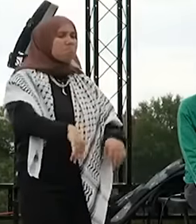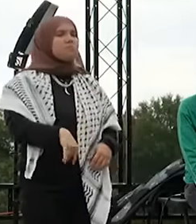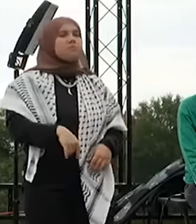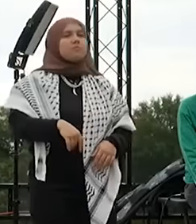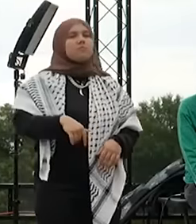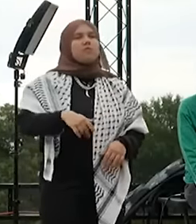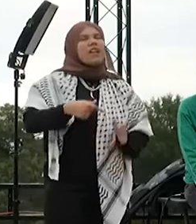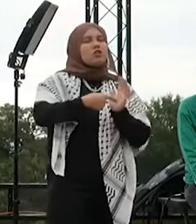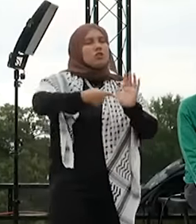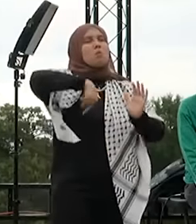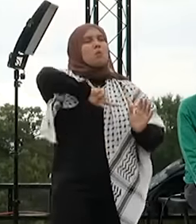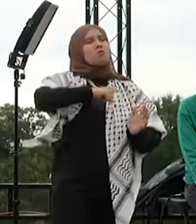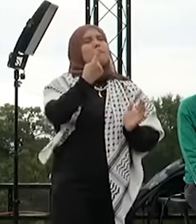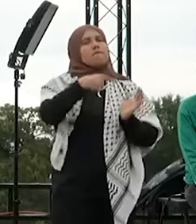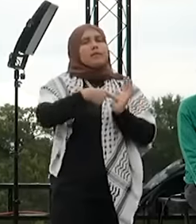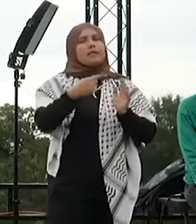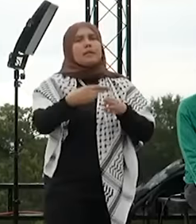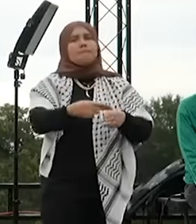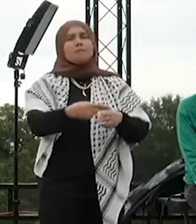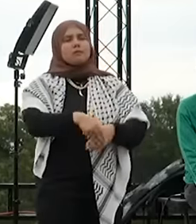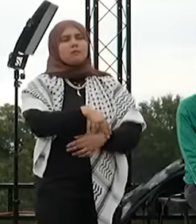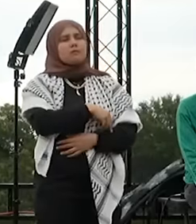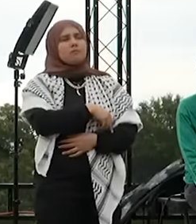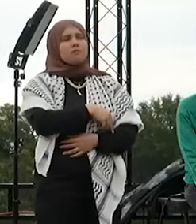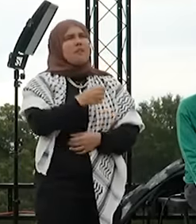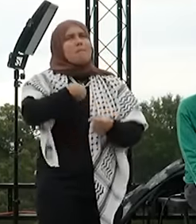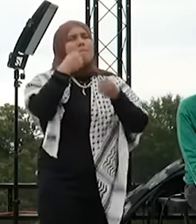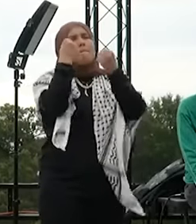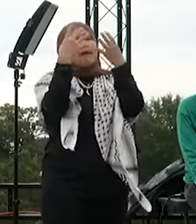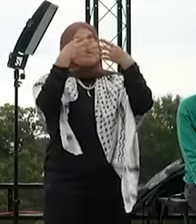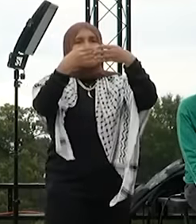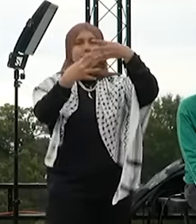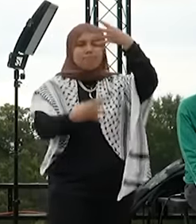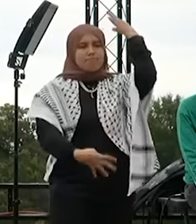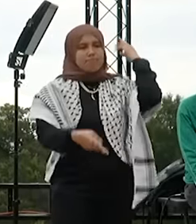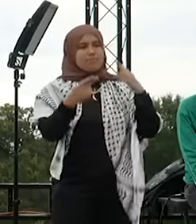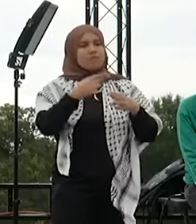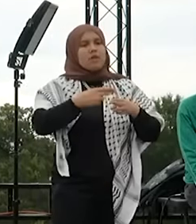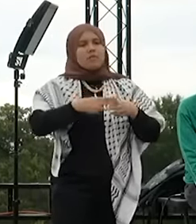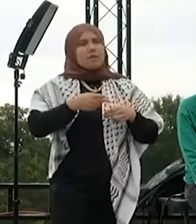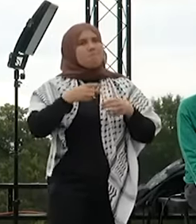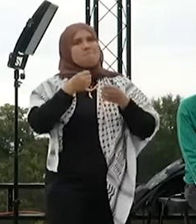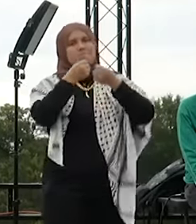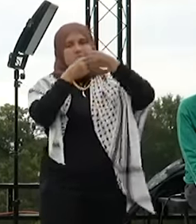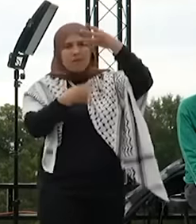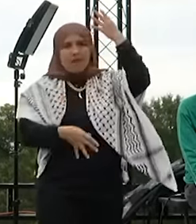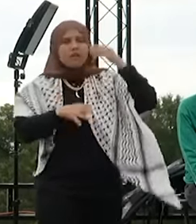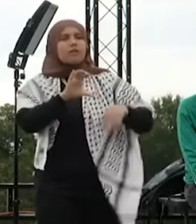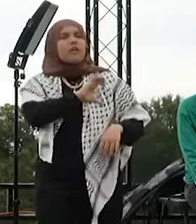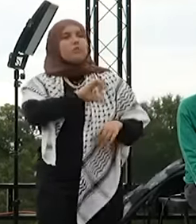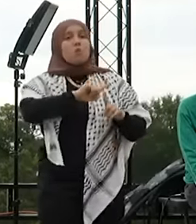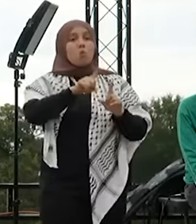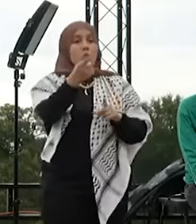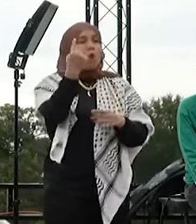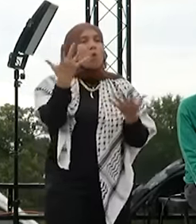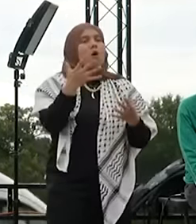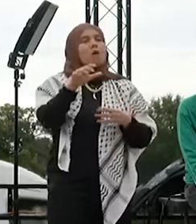He has multiple names, though He is one God, and attributes, and one of them is As-Shaheed, the